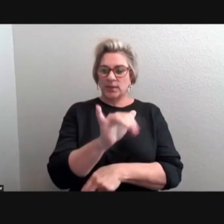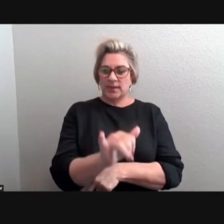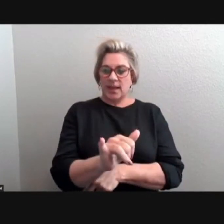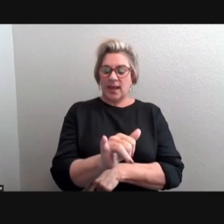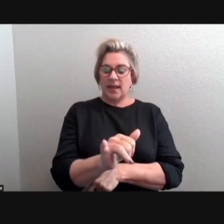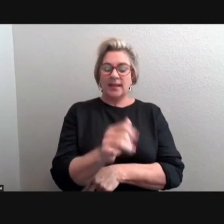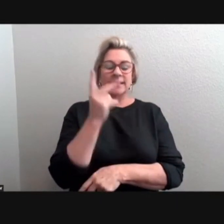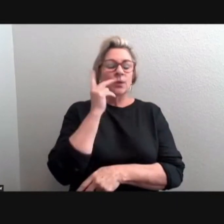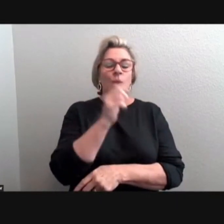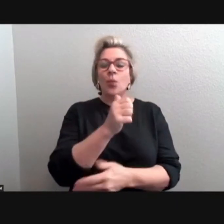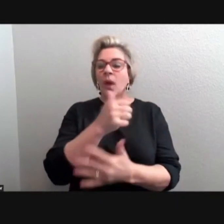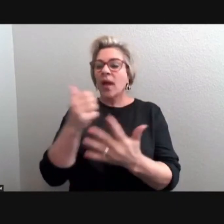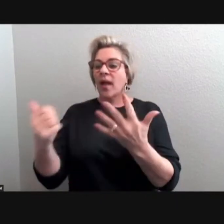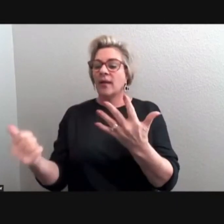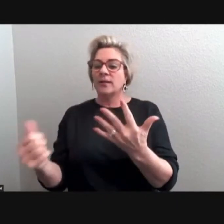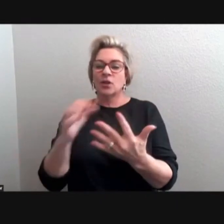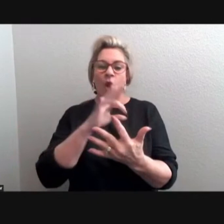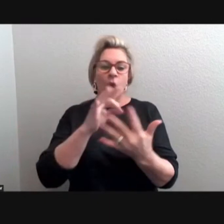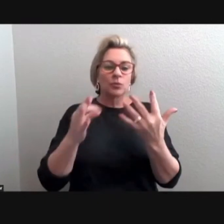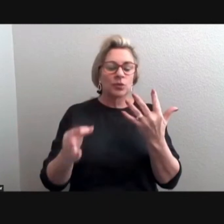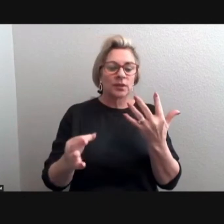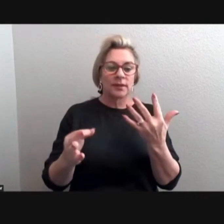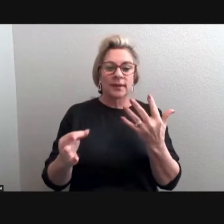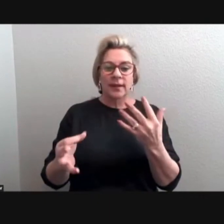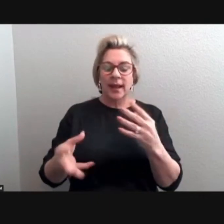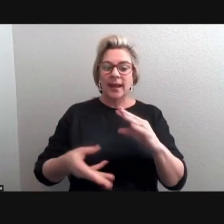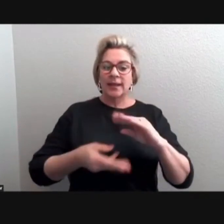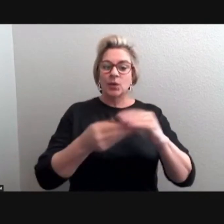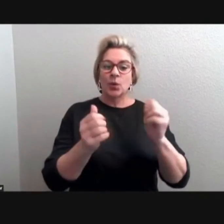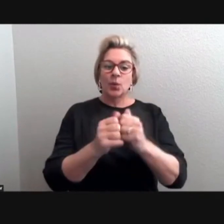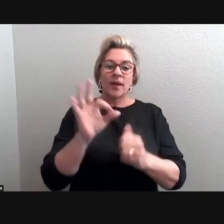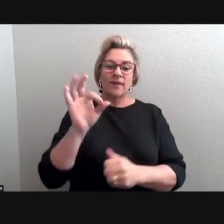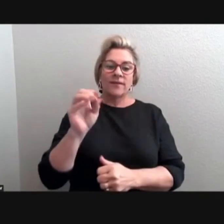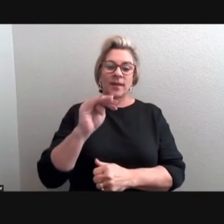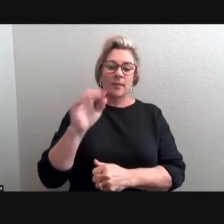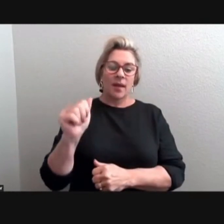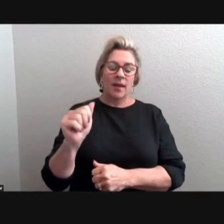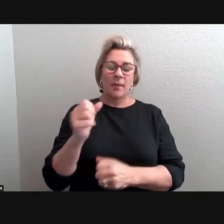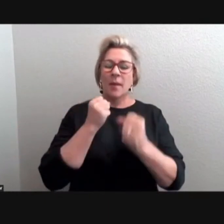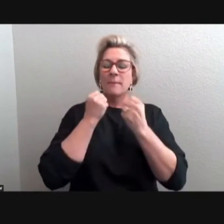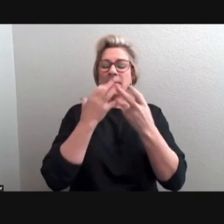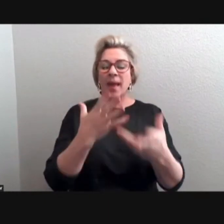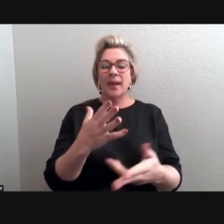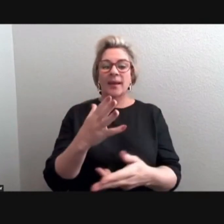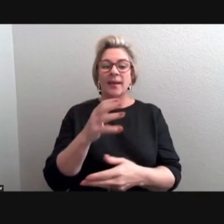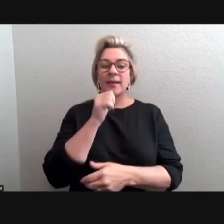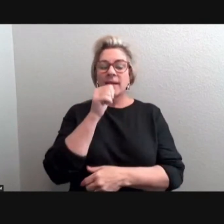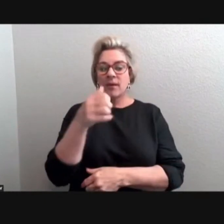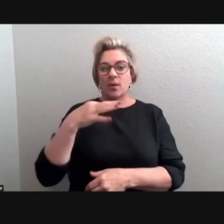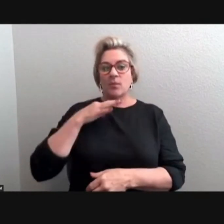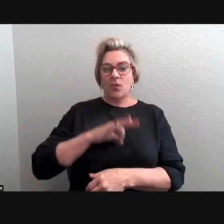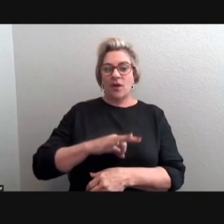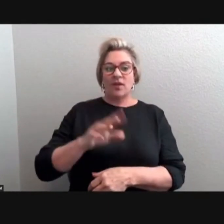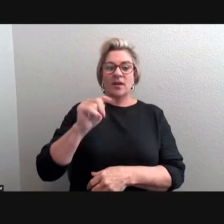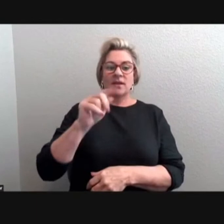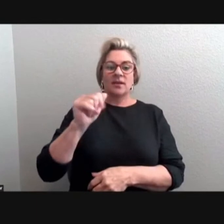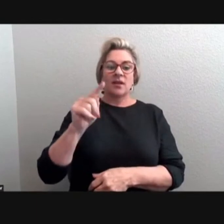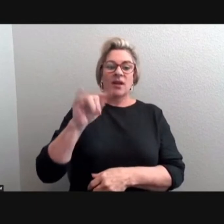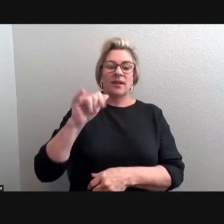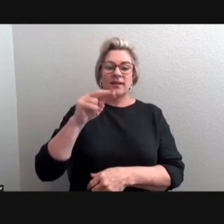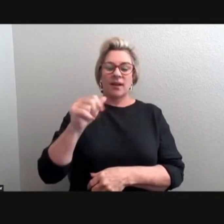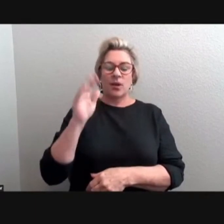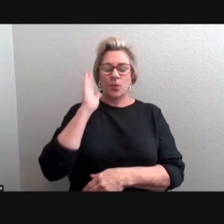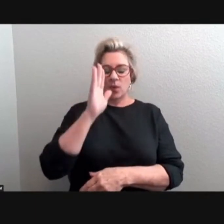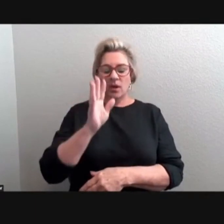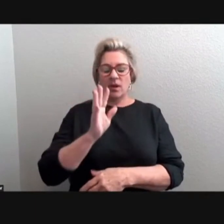see what else is out there for you. In addition to the FEMA program, all the nonprofits that Tatyana will talk about and support, they're almost all